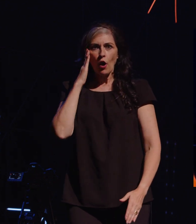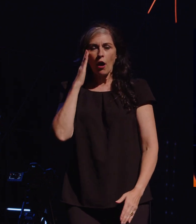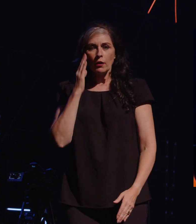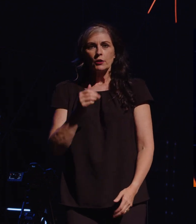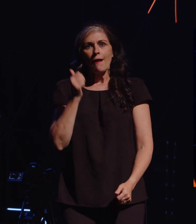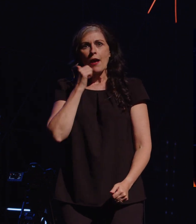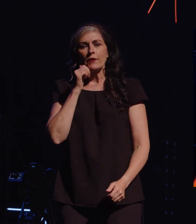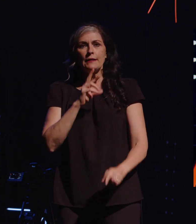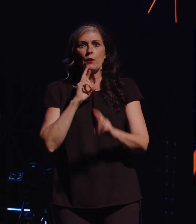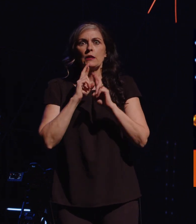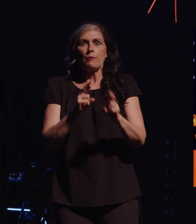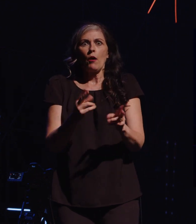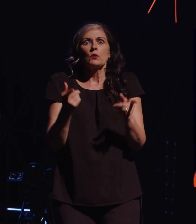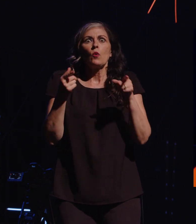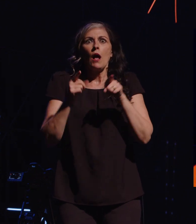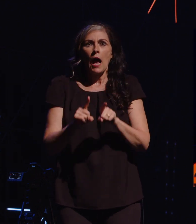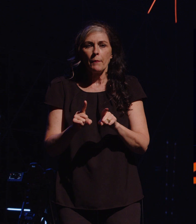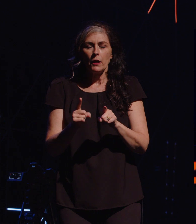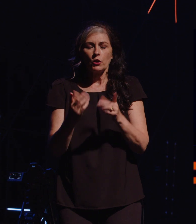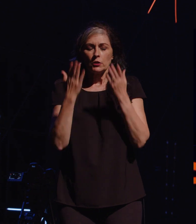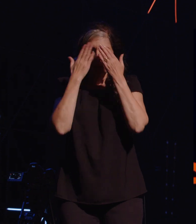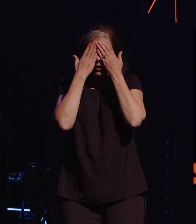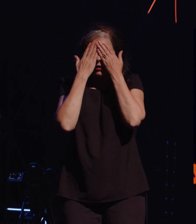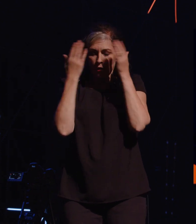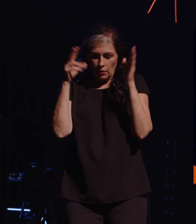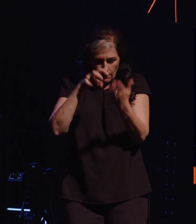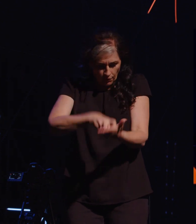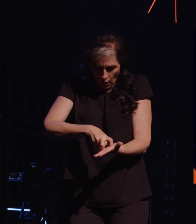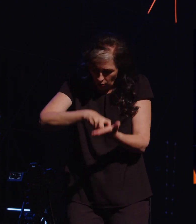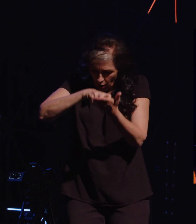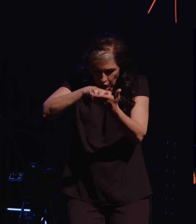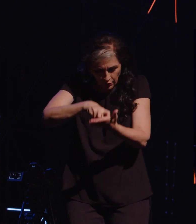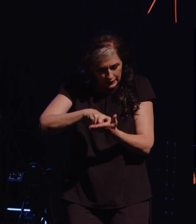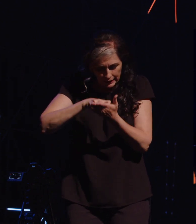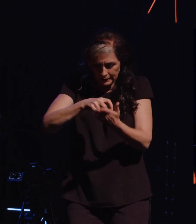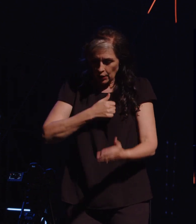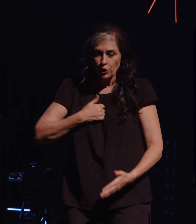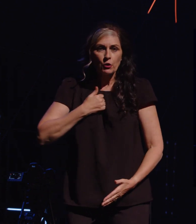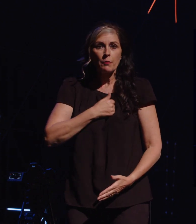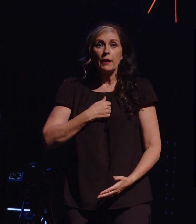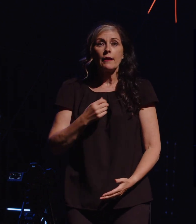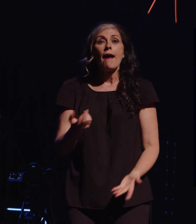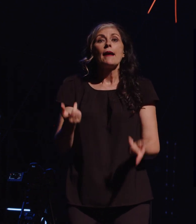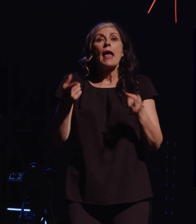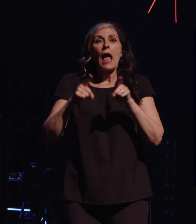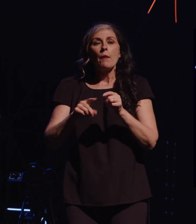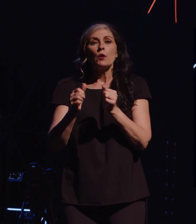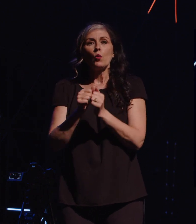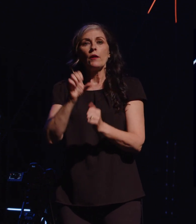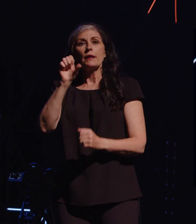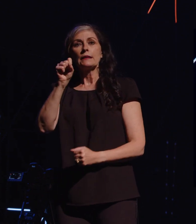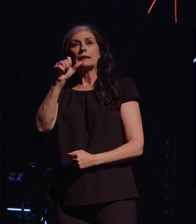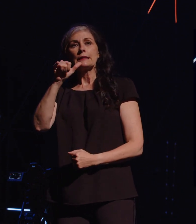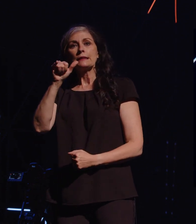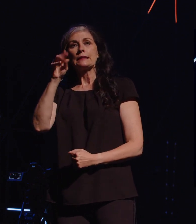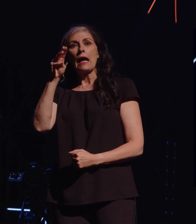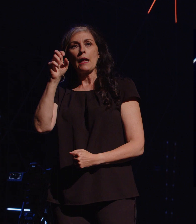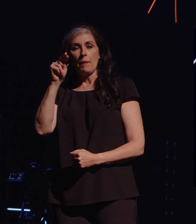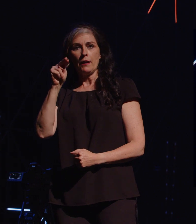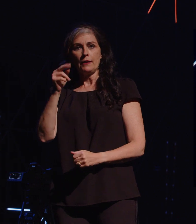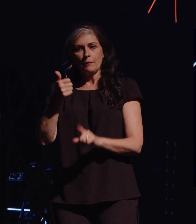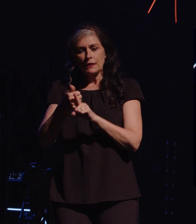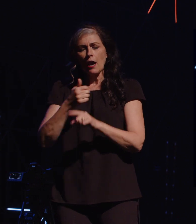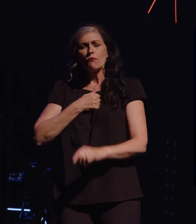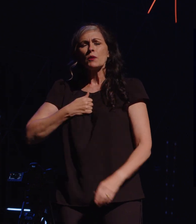response which is going to happen is you're going to fall on your knees and you're going to repent. And we see this with Simon. Simon repents of